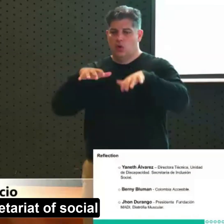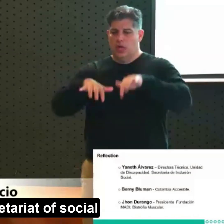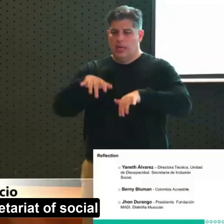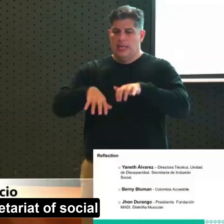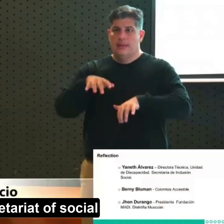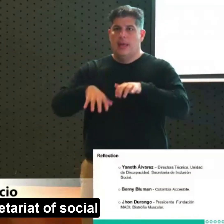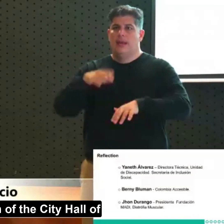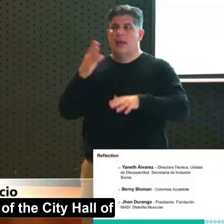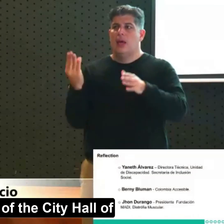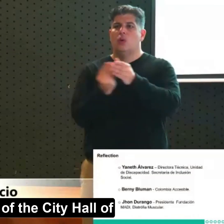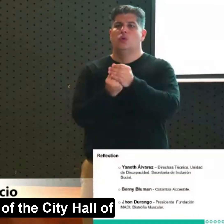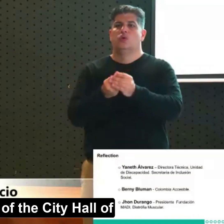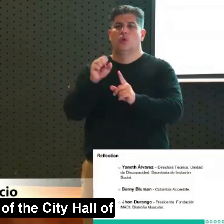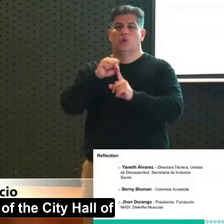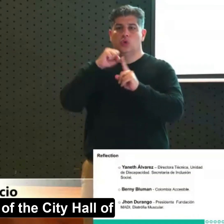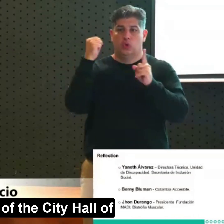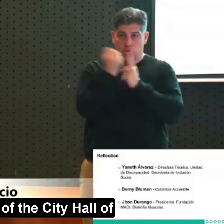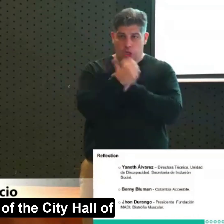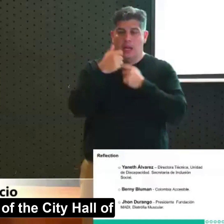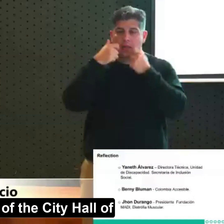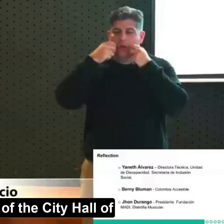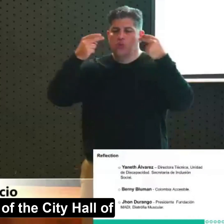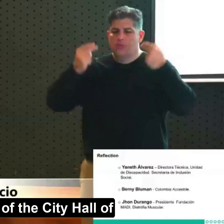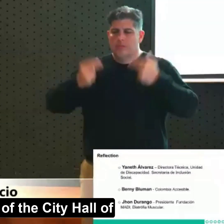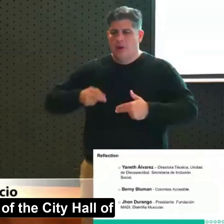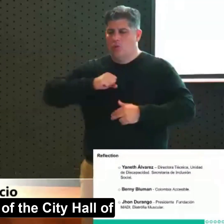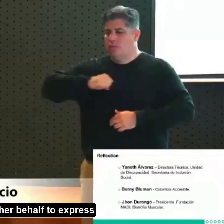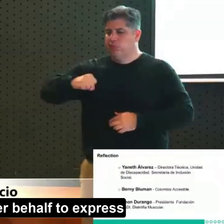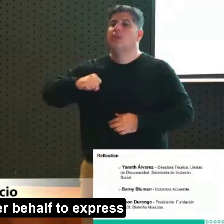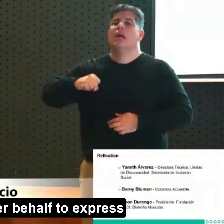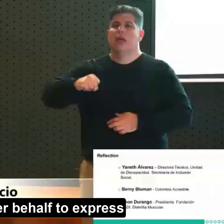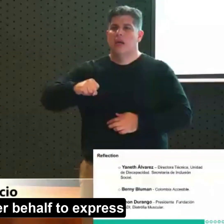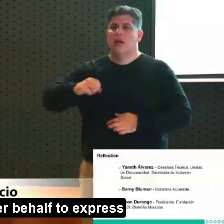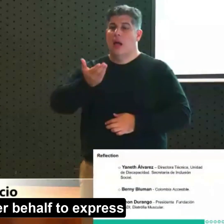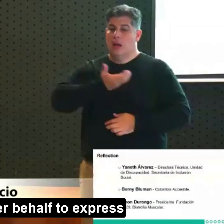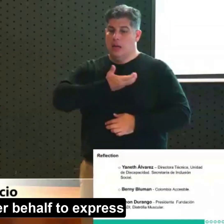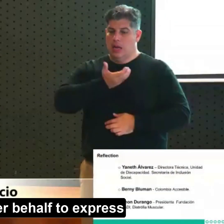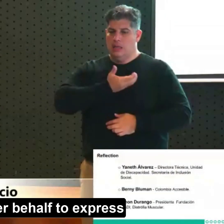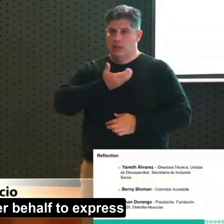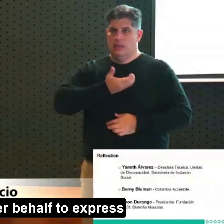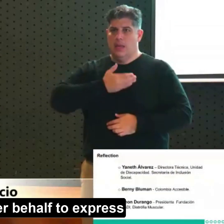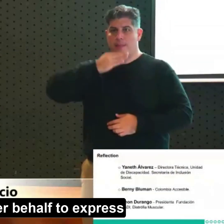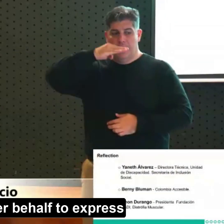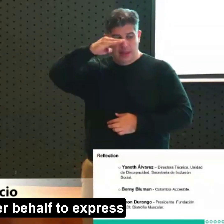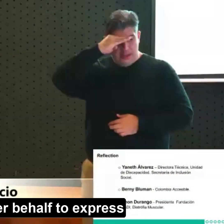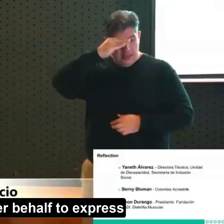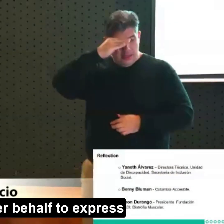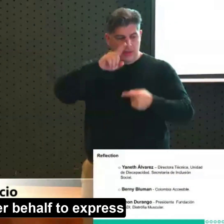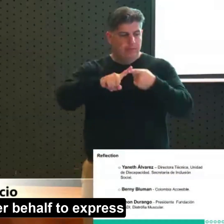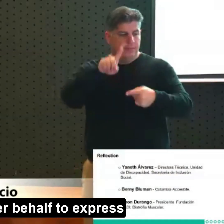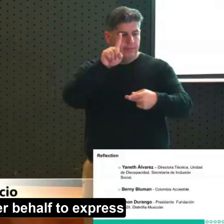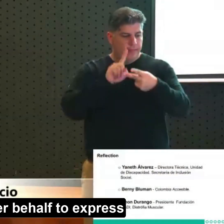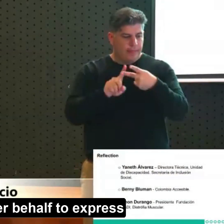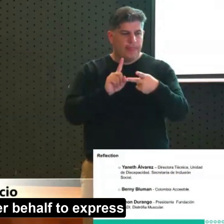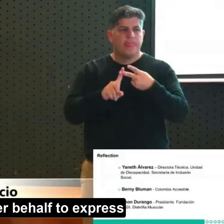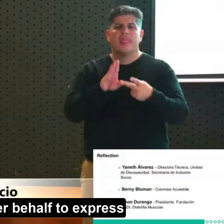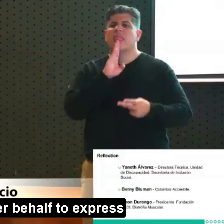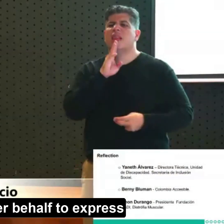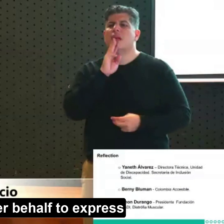Secretariat of Social Inclusion of the City Hall of Medellin, Ms.